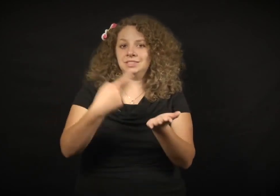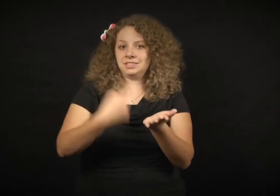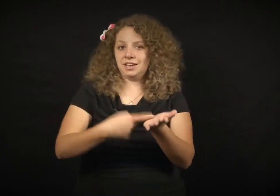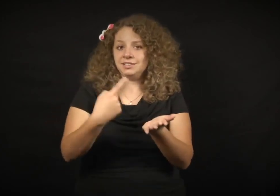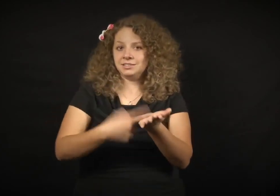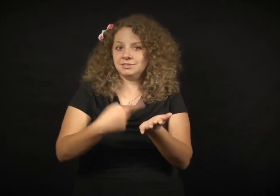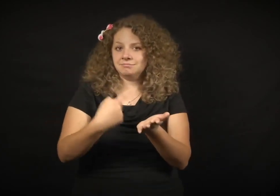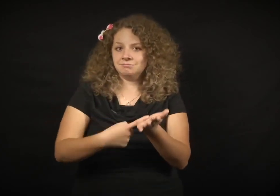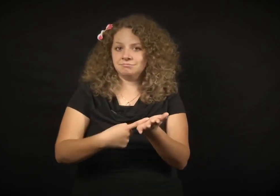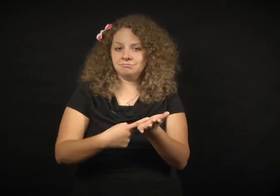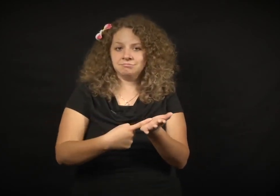discuss,